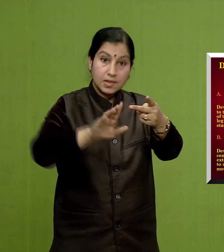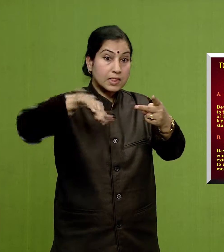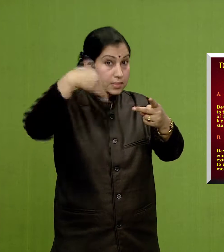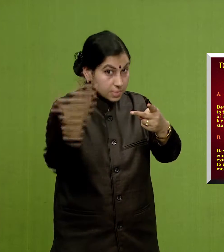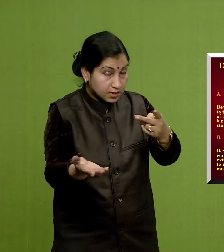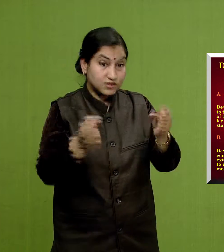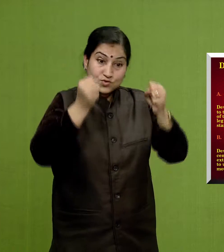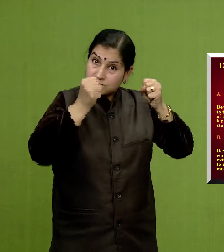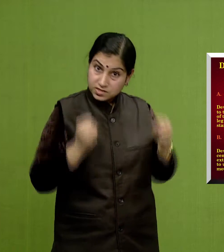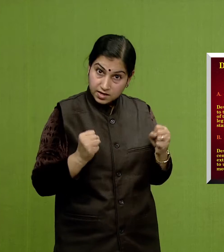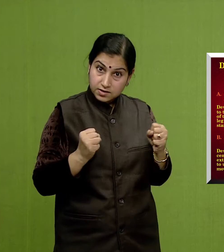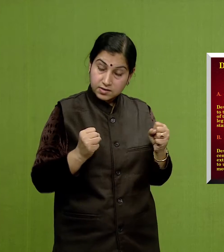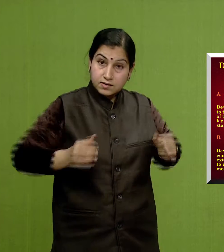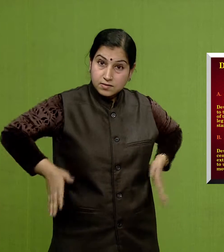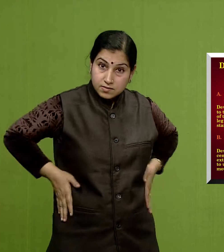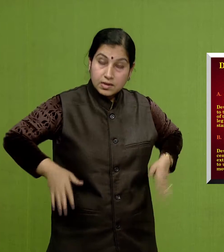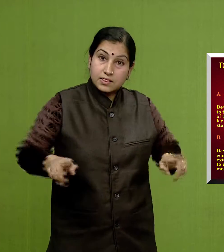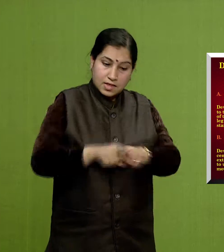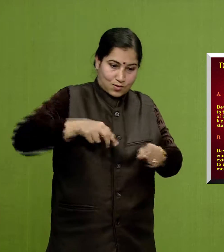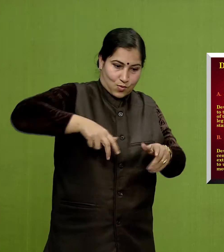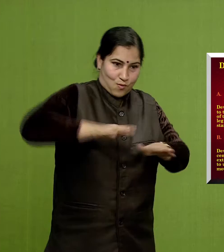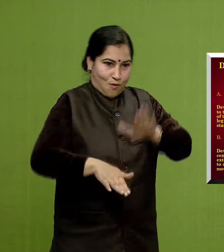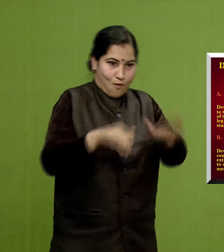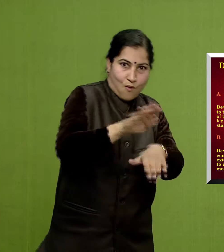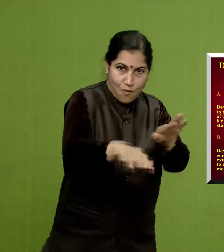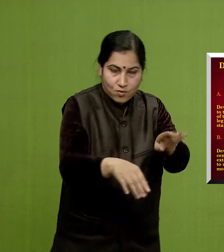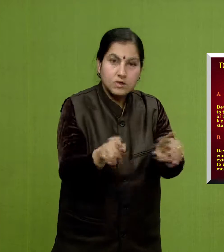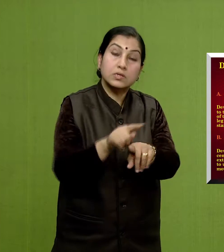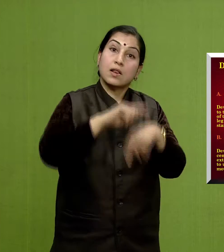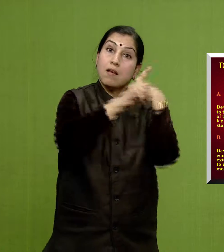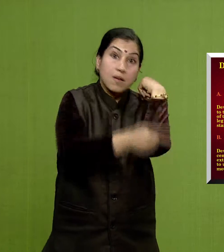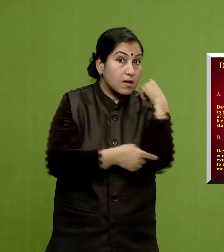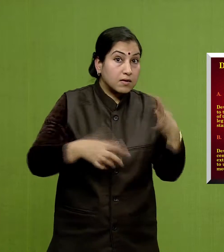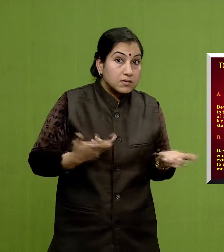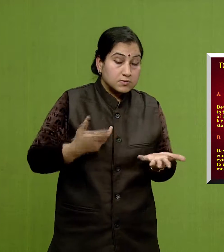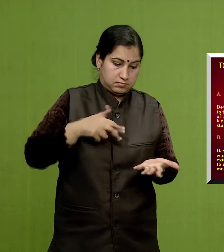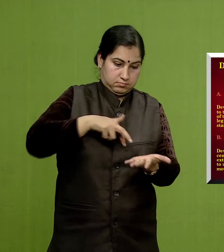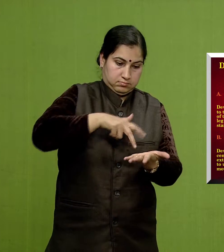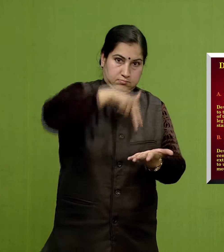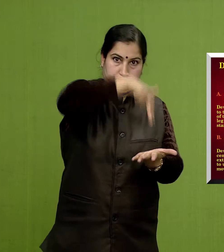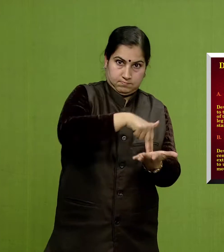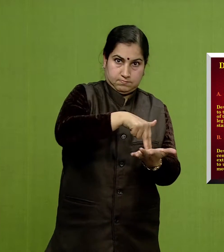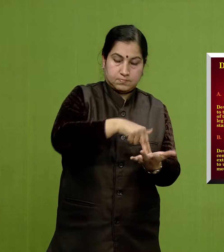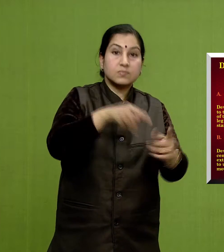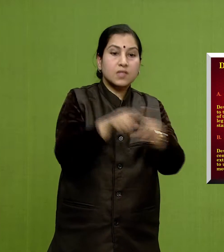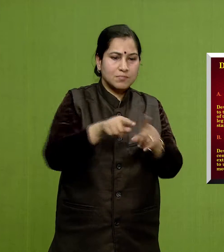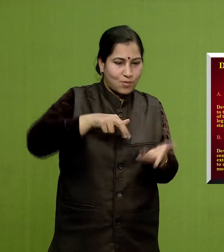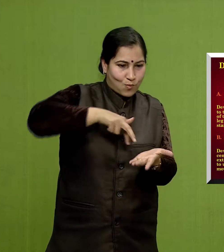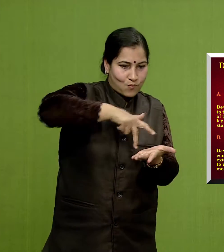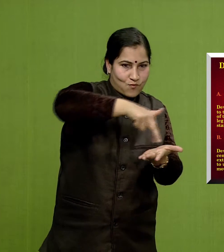sit and crawl, and later she could stand and